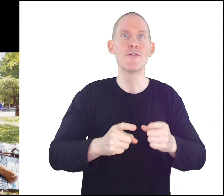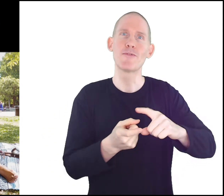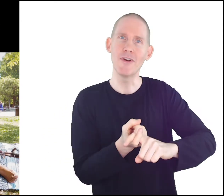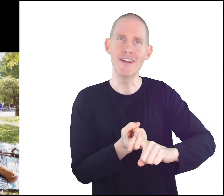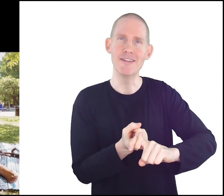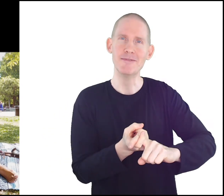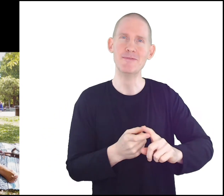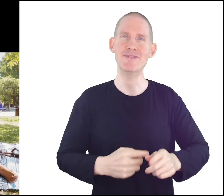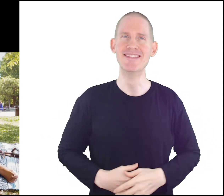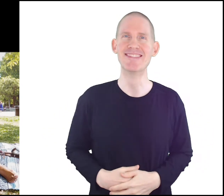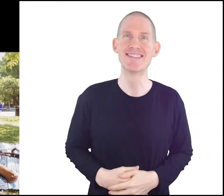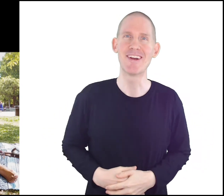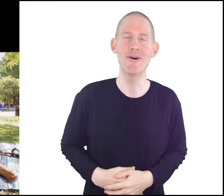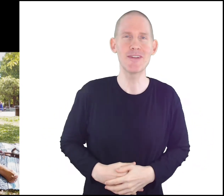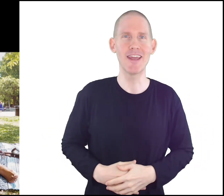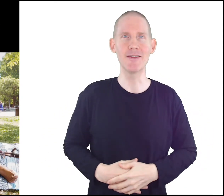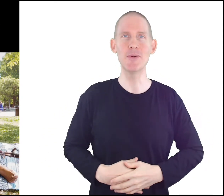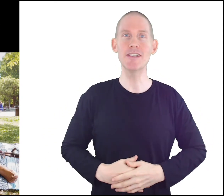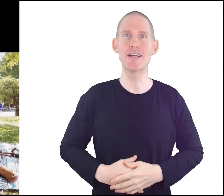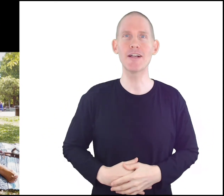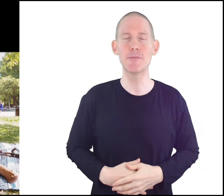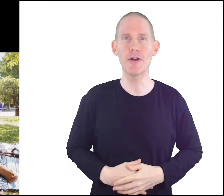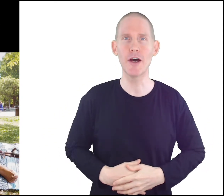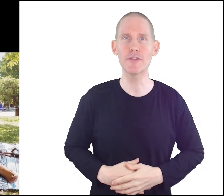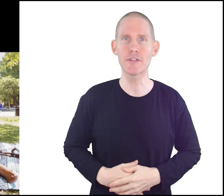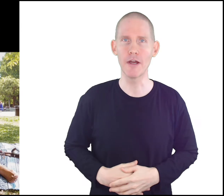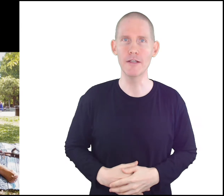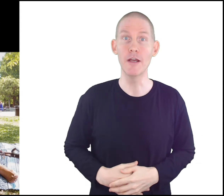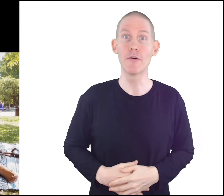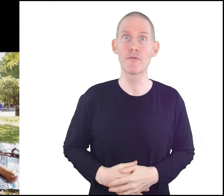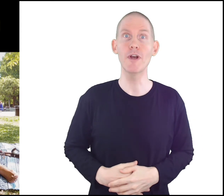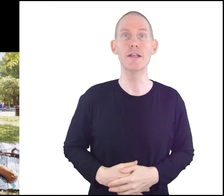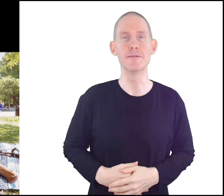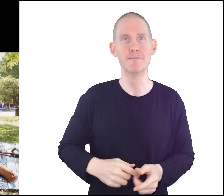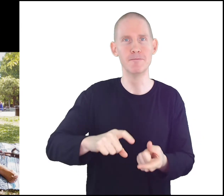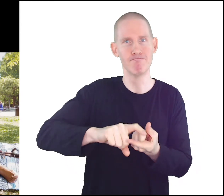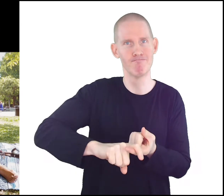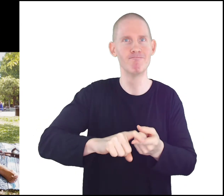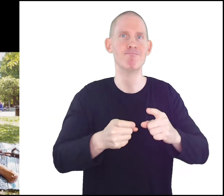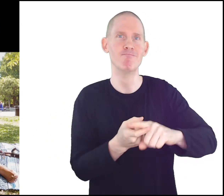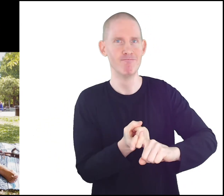Friend. Okay, we just talked about how to sign friend.